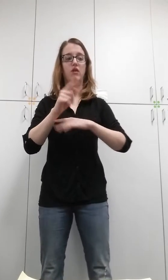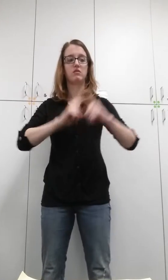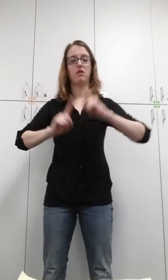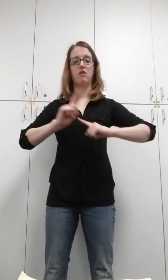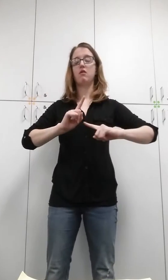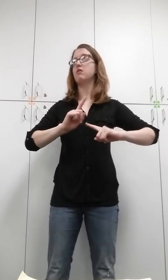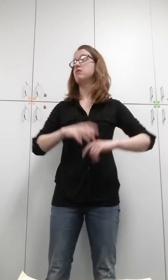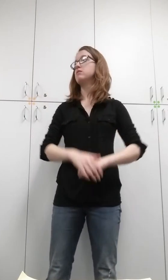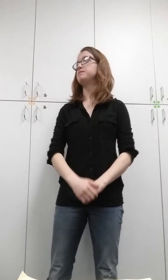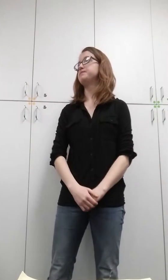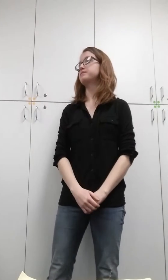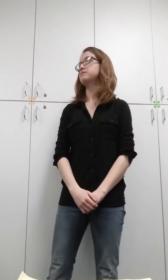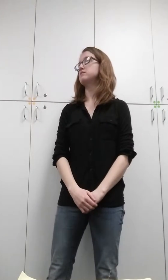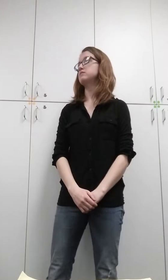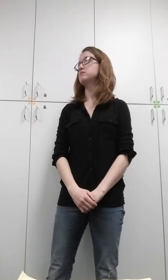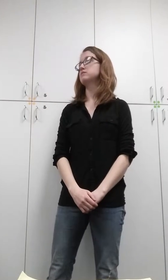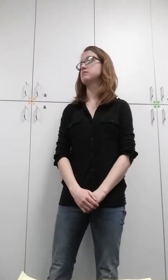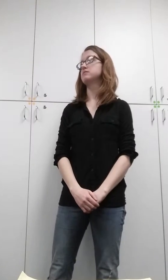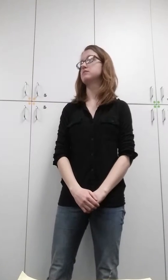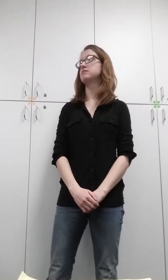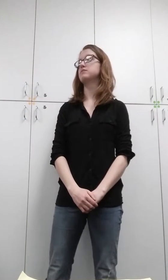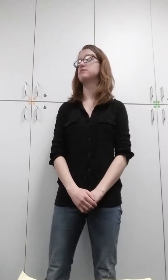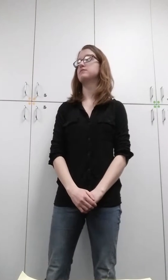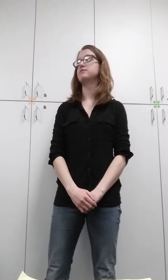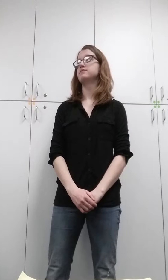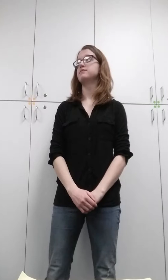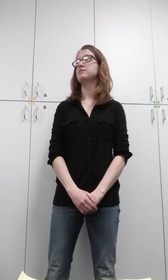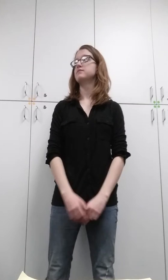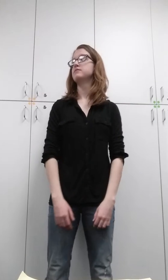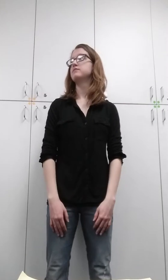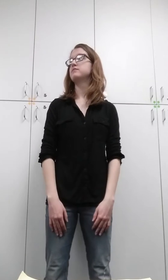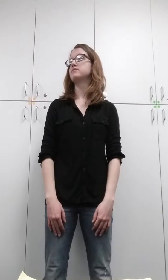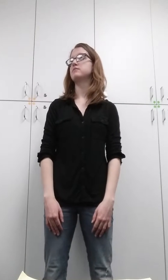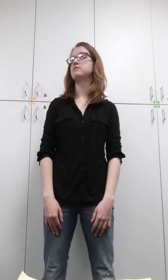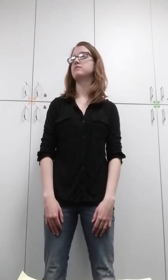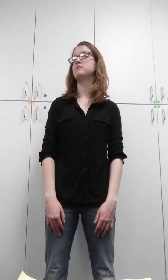Here's all the examples. That means family. But this